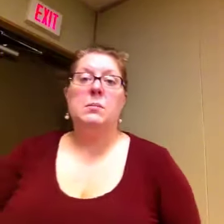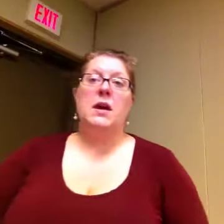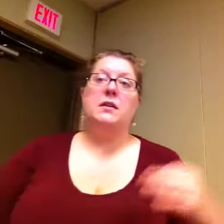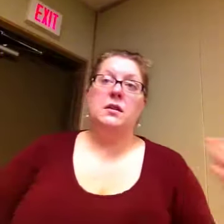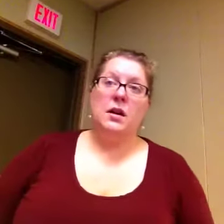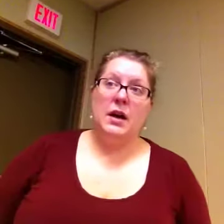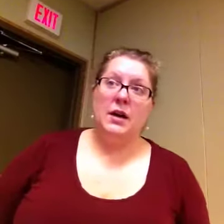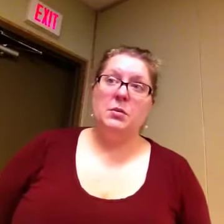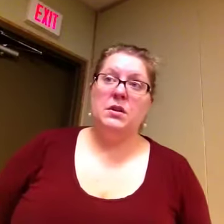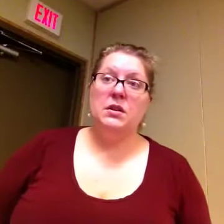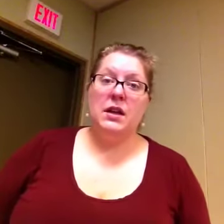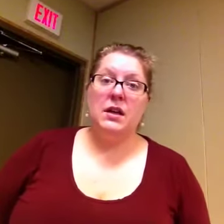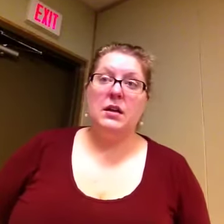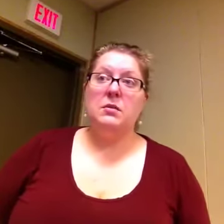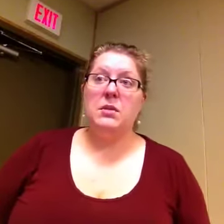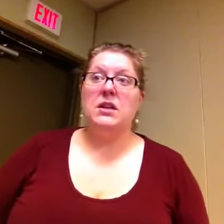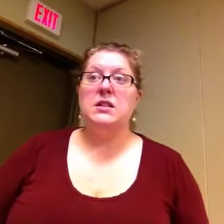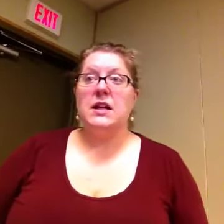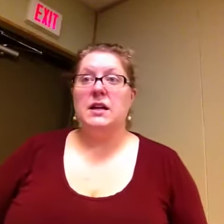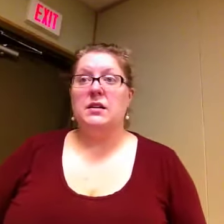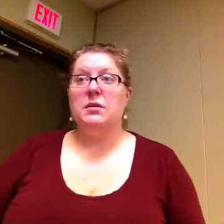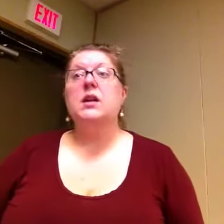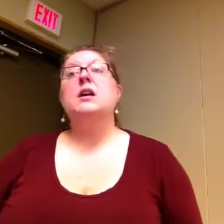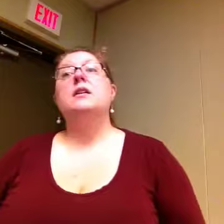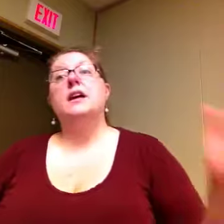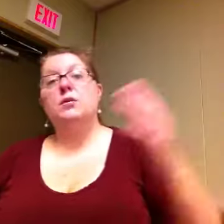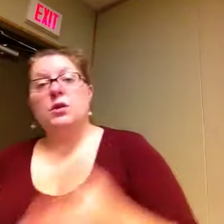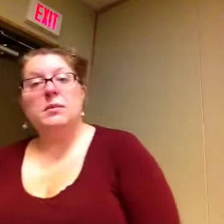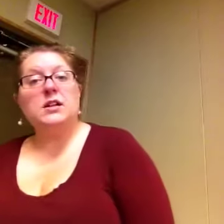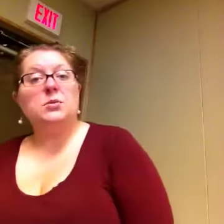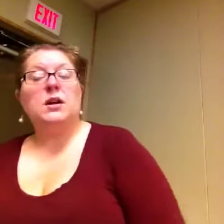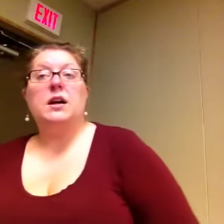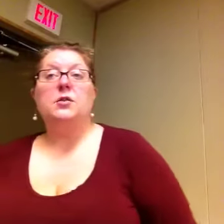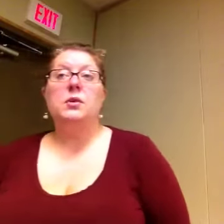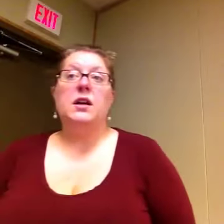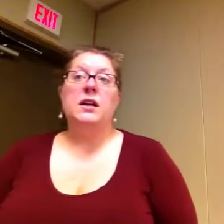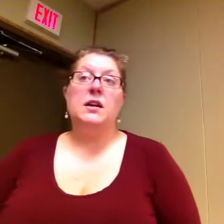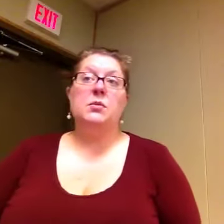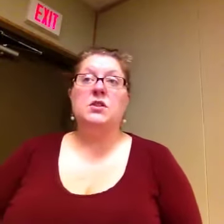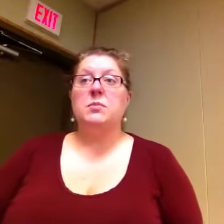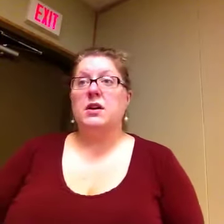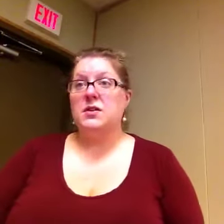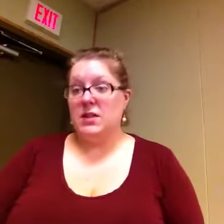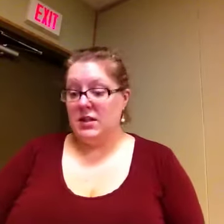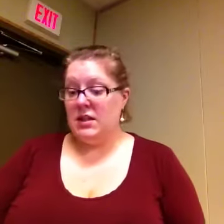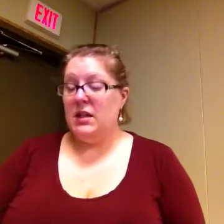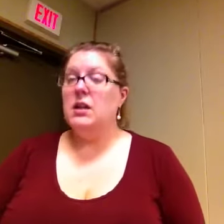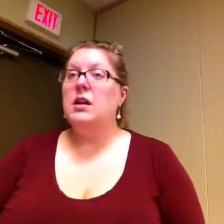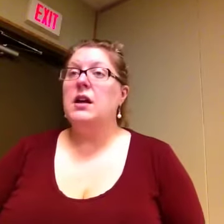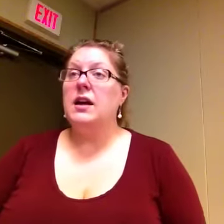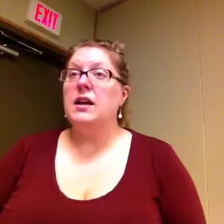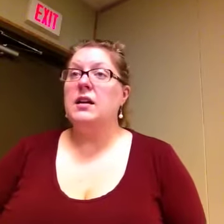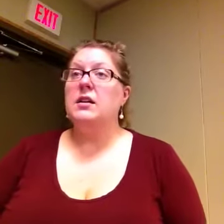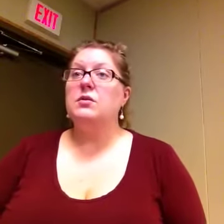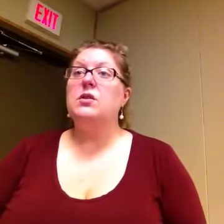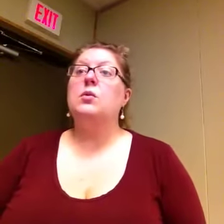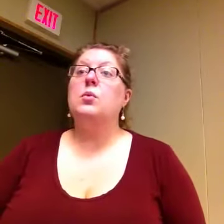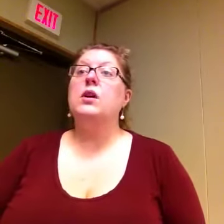Men, I will lay me down. Now we're going back to our gospel line again, which is bar 60, and